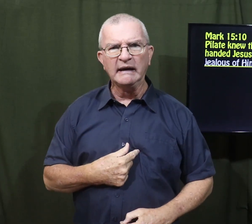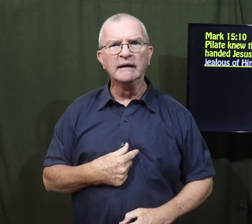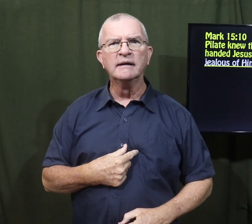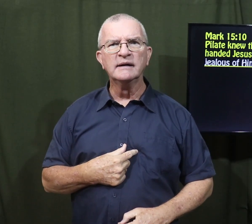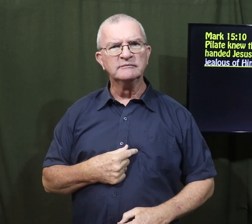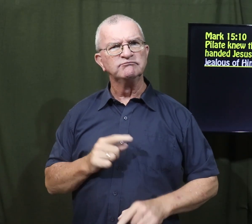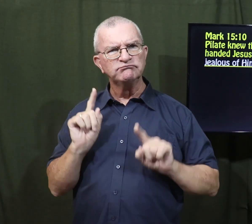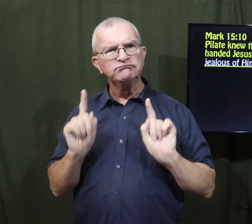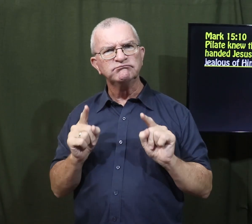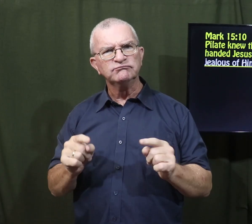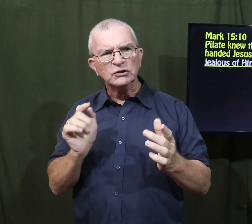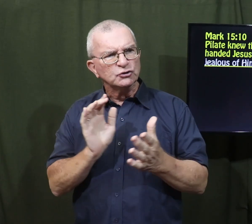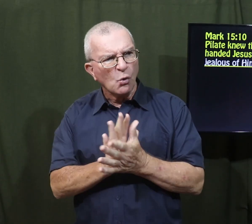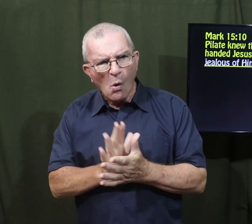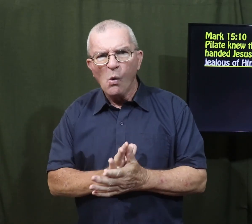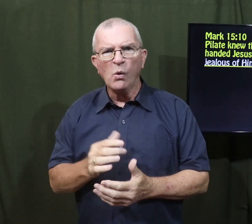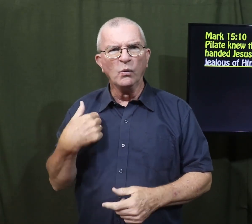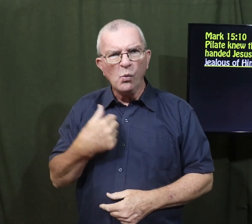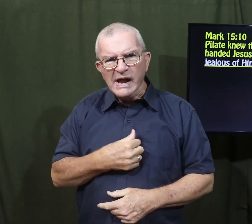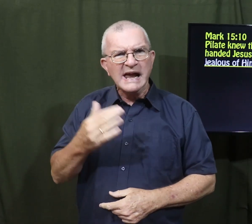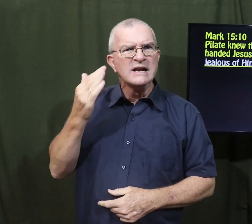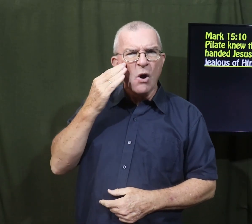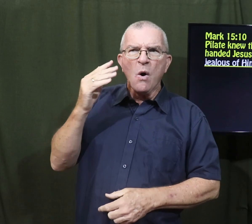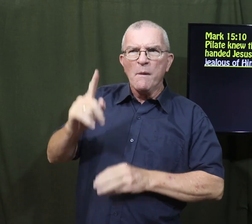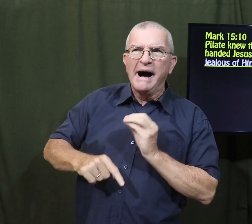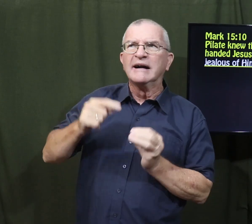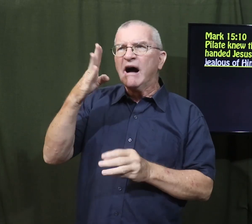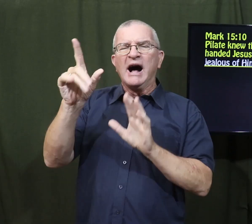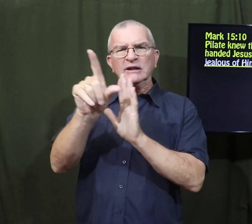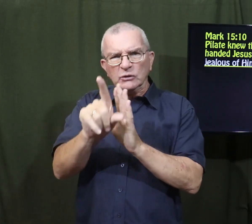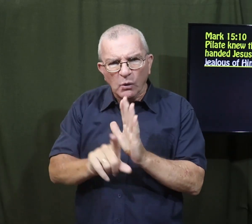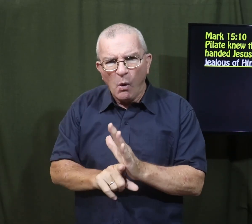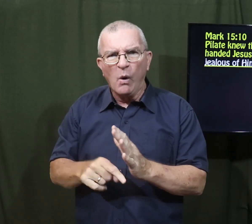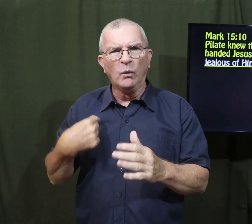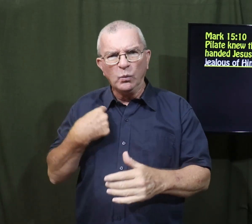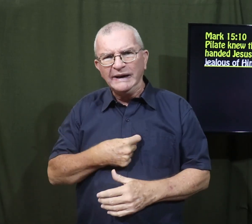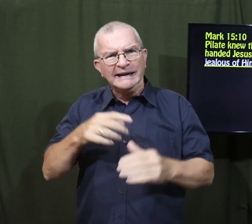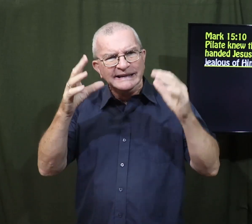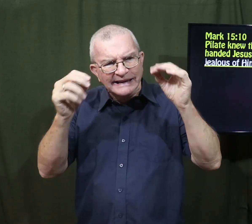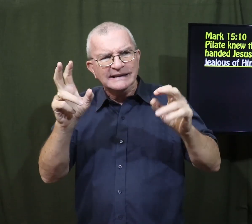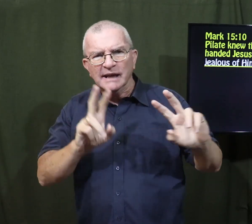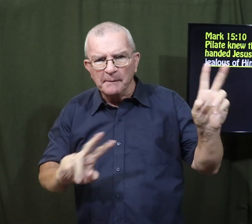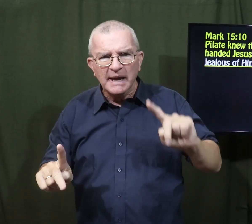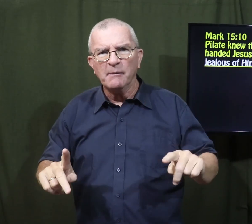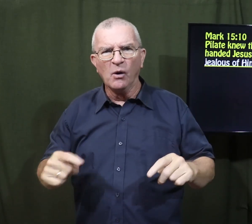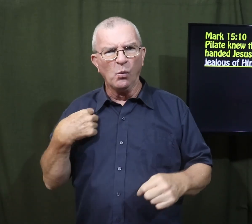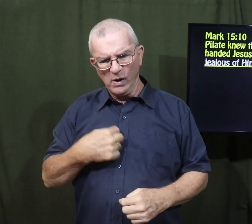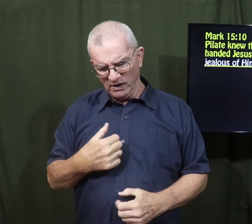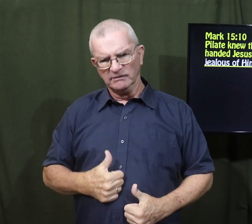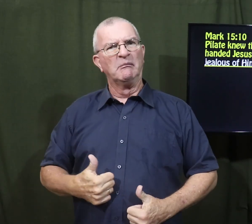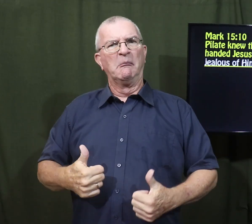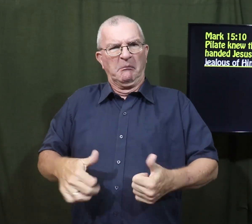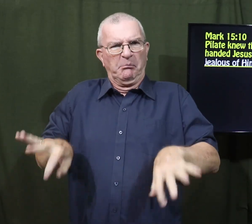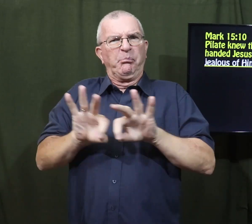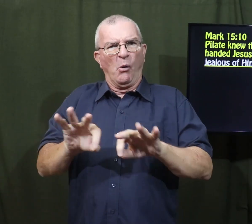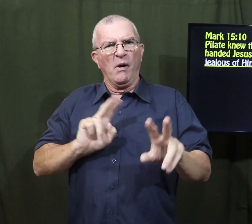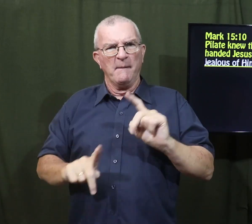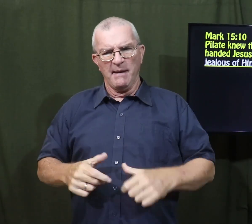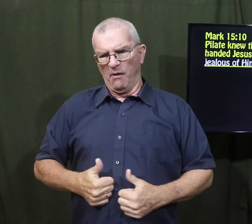People think he's better than us who've gone to school and know the law and teach the people. We're